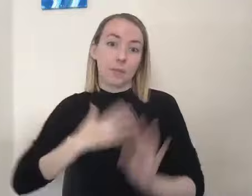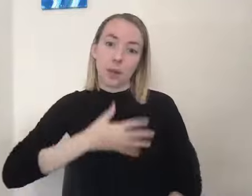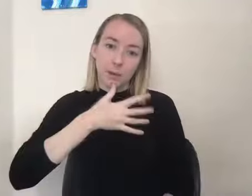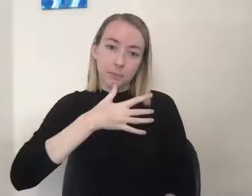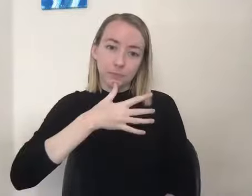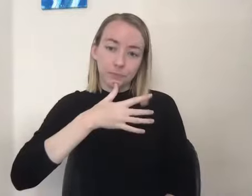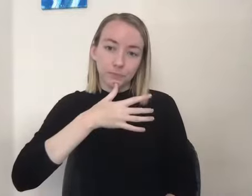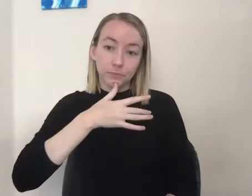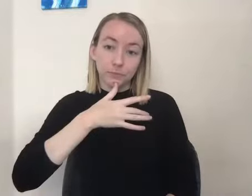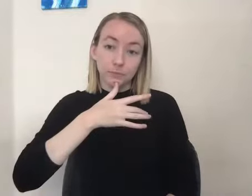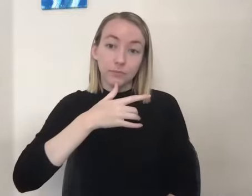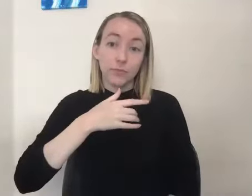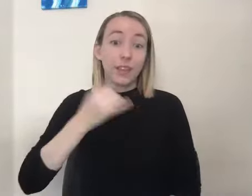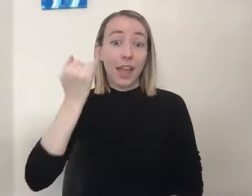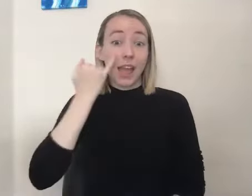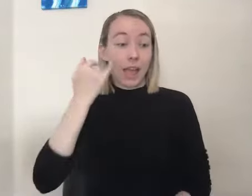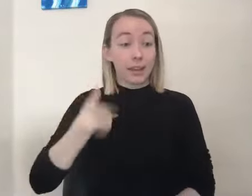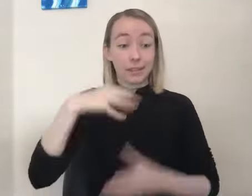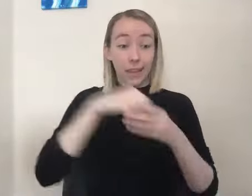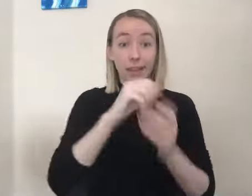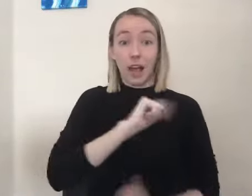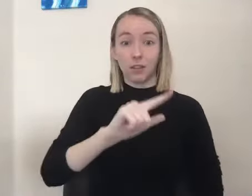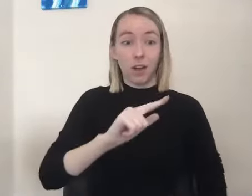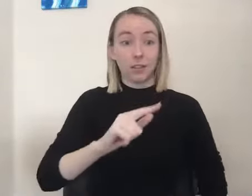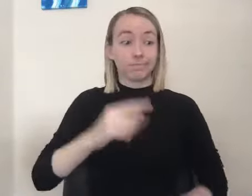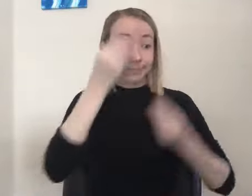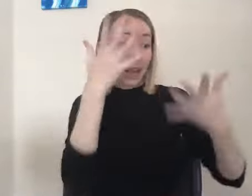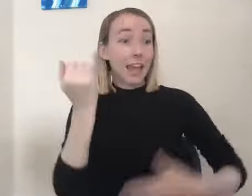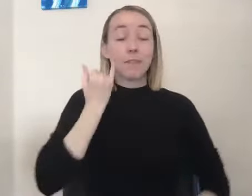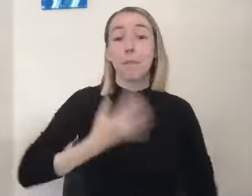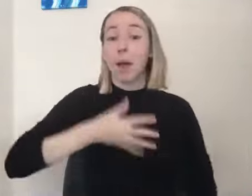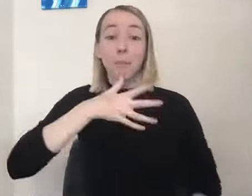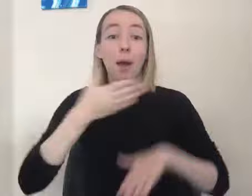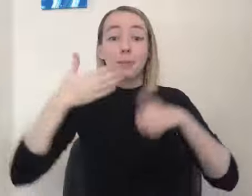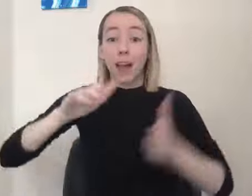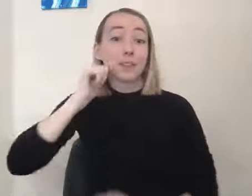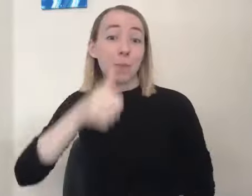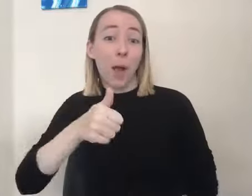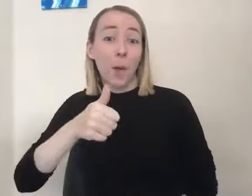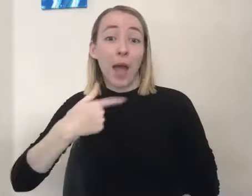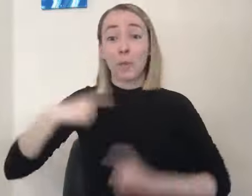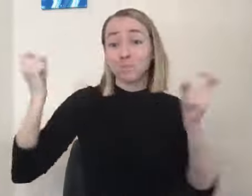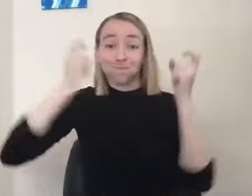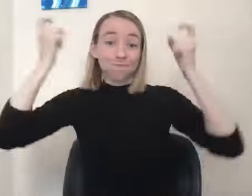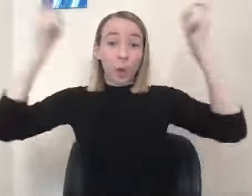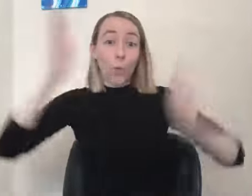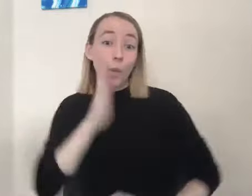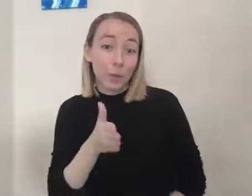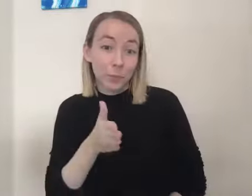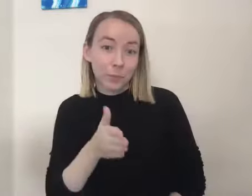had treated them. And I could hear my mother talking, because I hated my mother. By the time I get into Al-Anon, I have said openly,